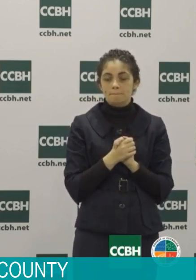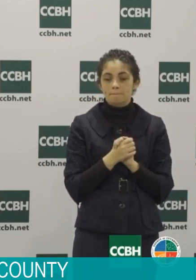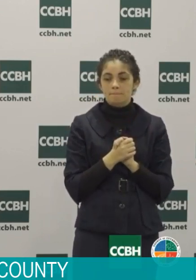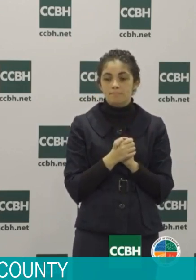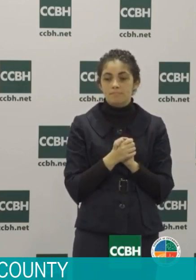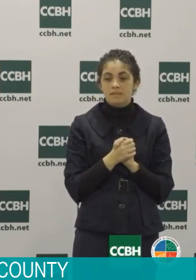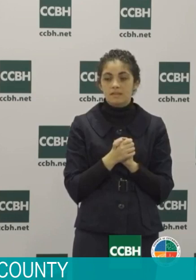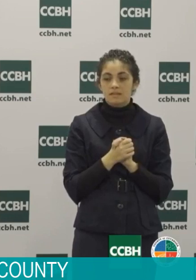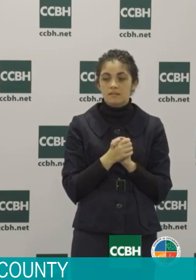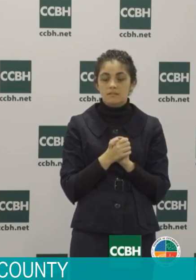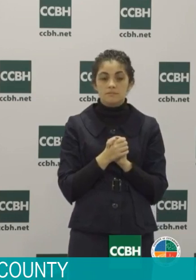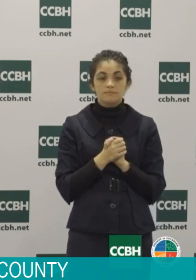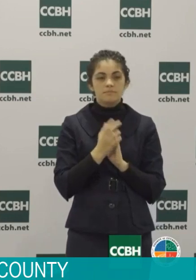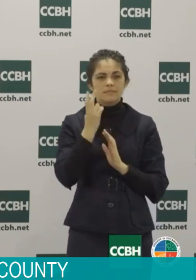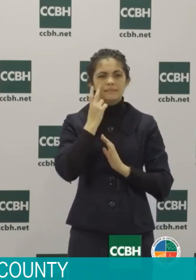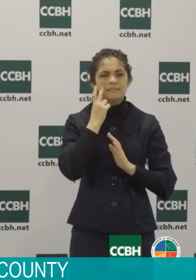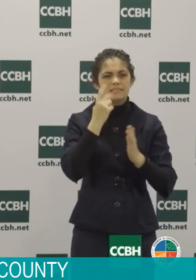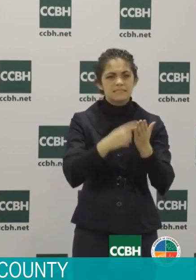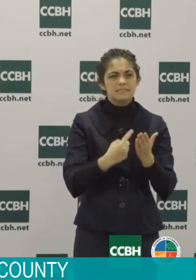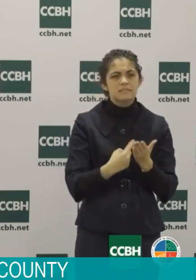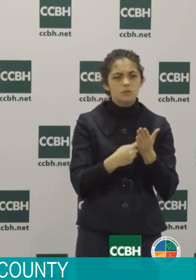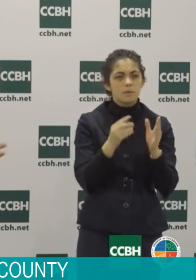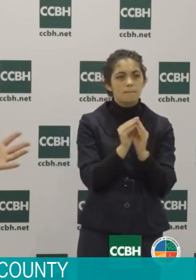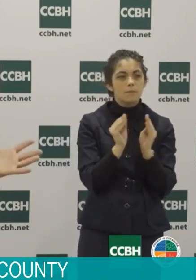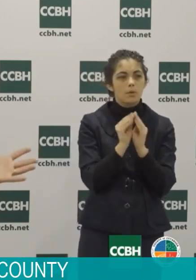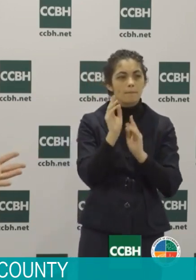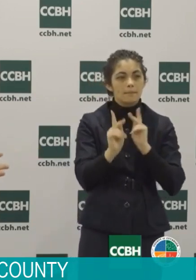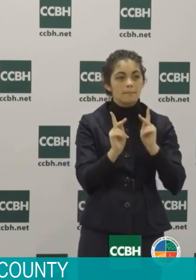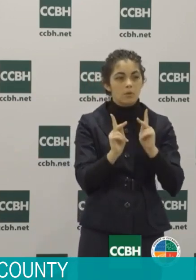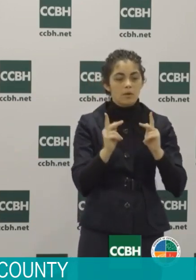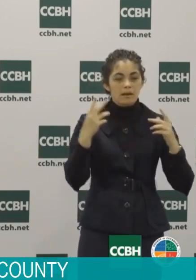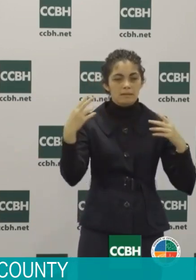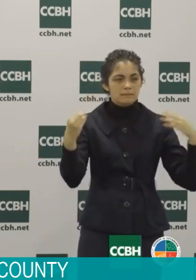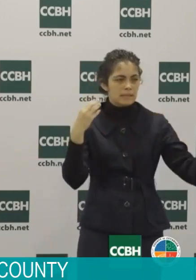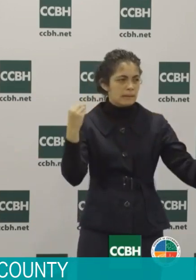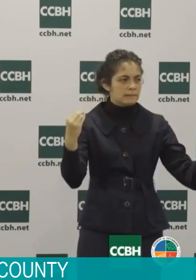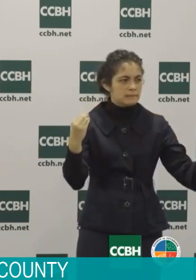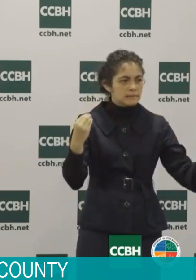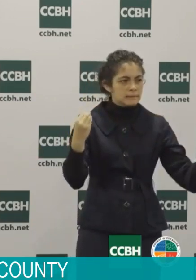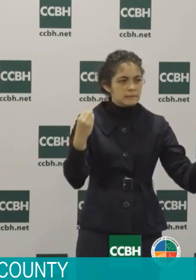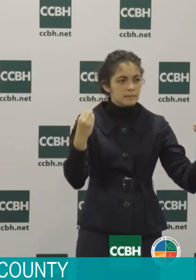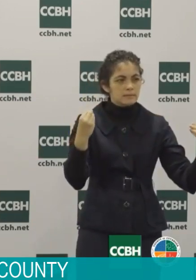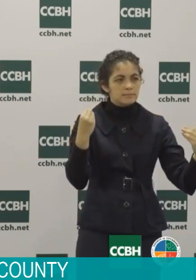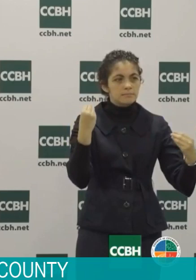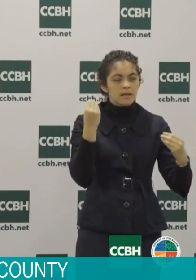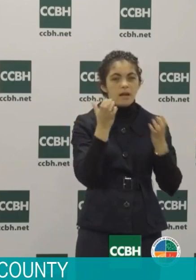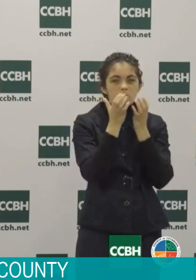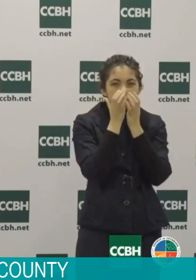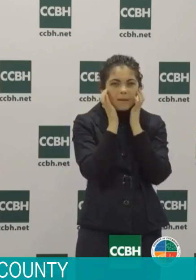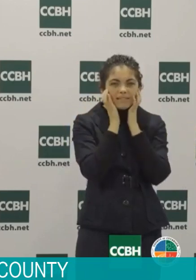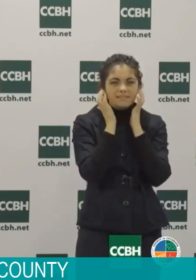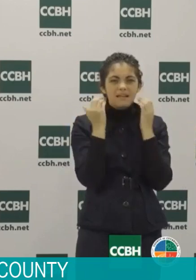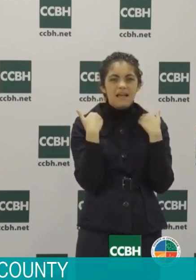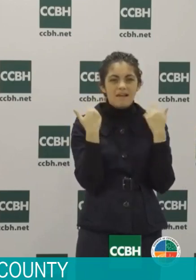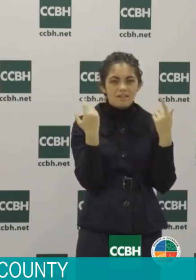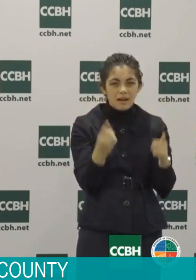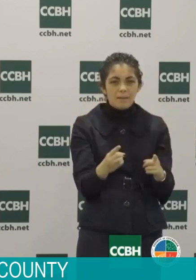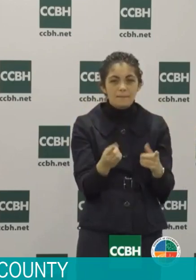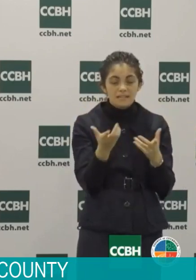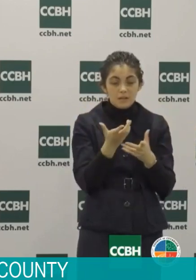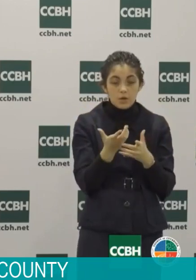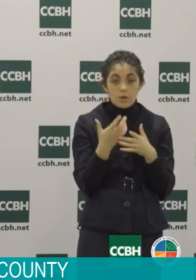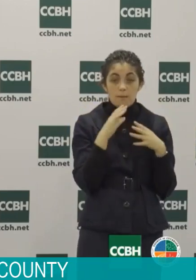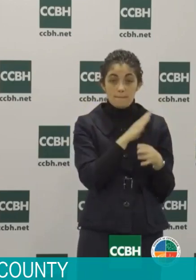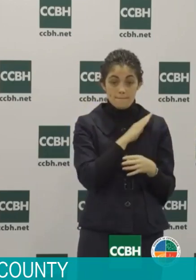So we're seeing discussion about more and more people when they're out in public places wearing masks. Here at the Board of